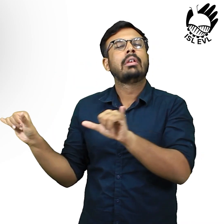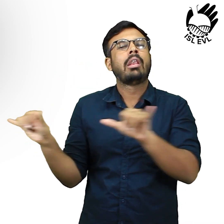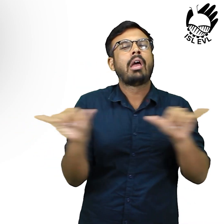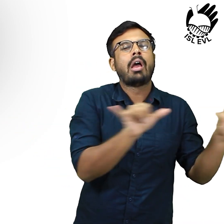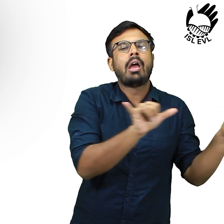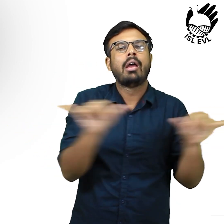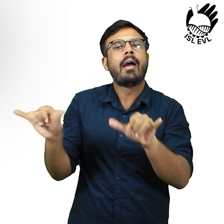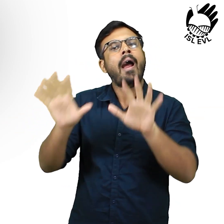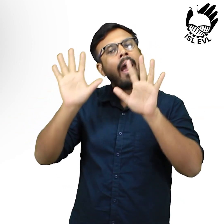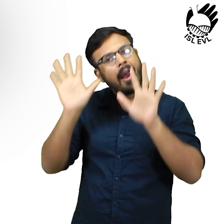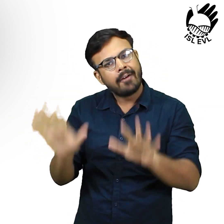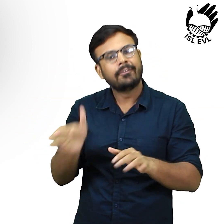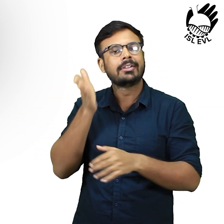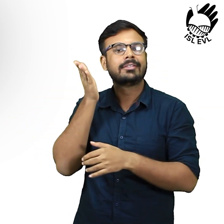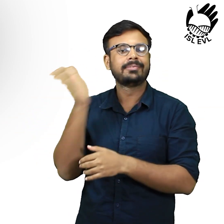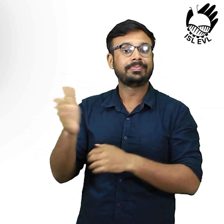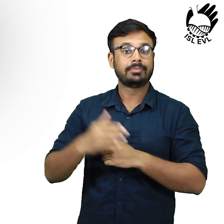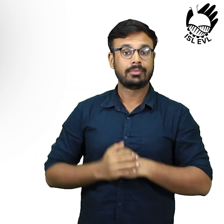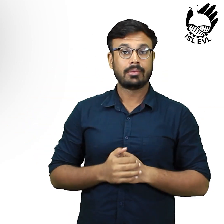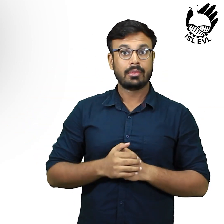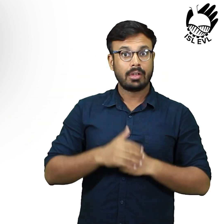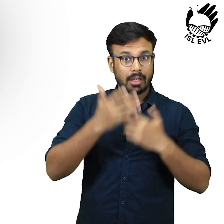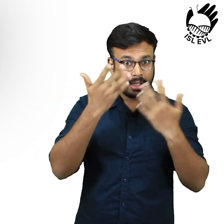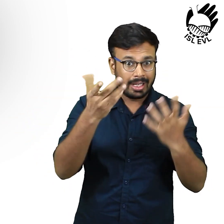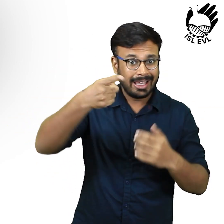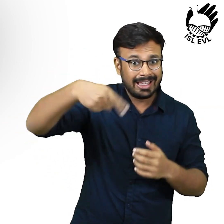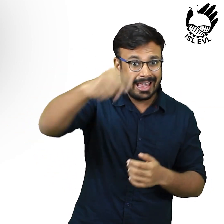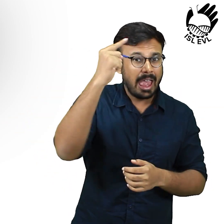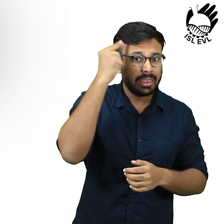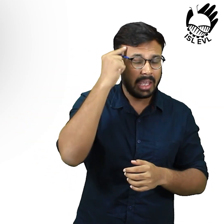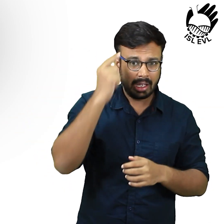way the atoms can also connect over and over again,